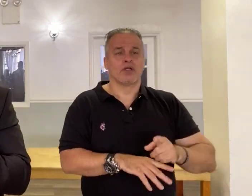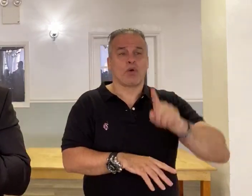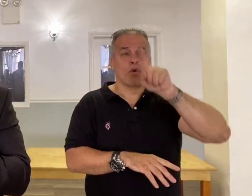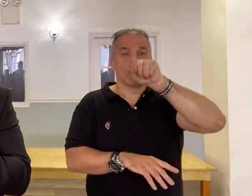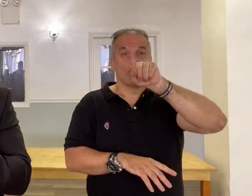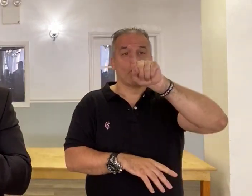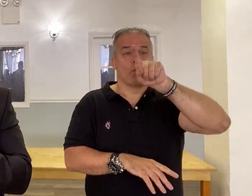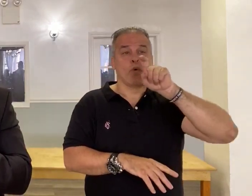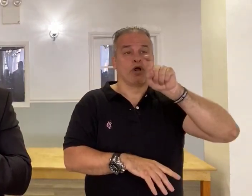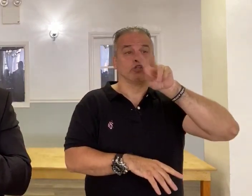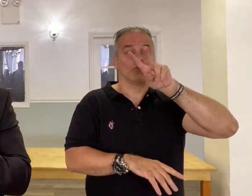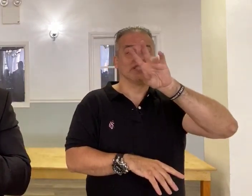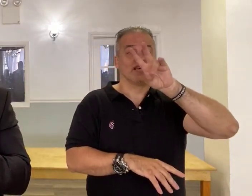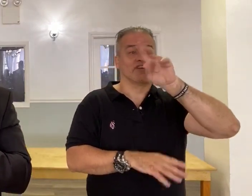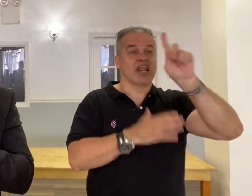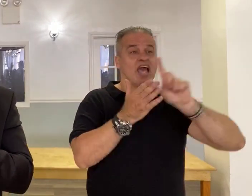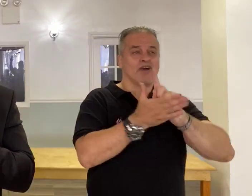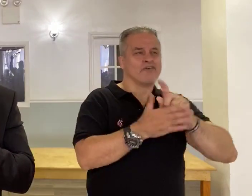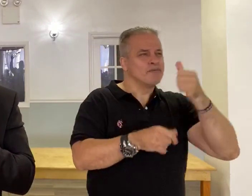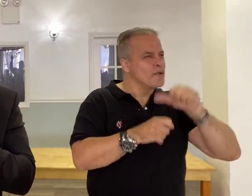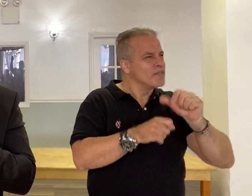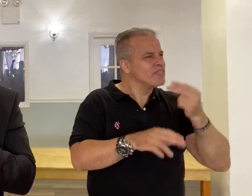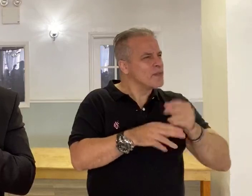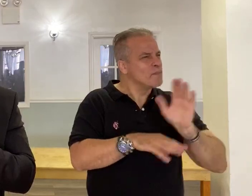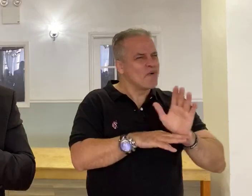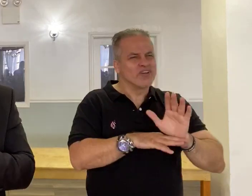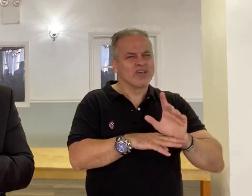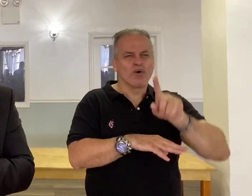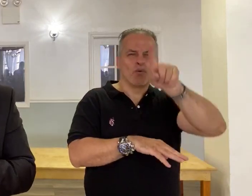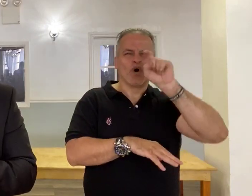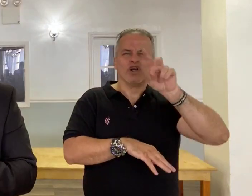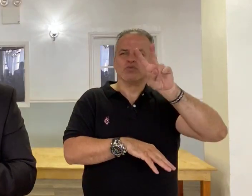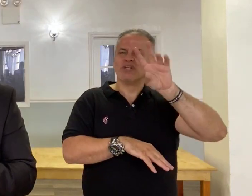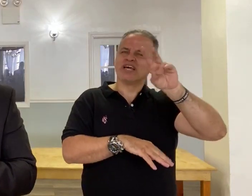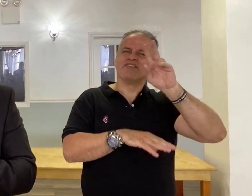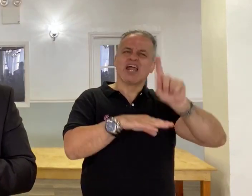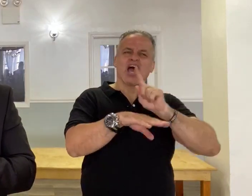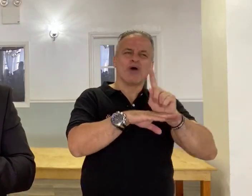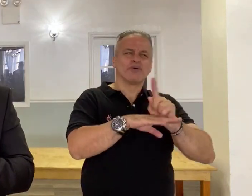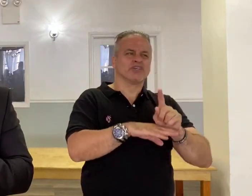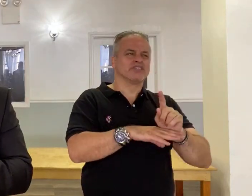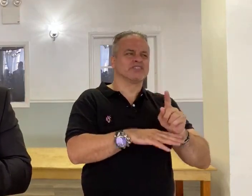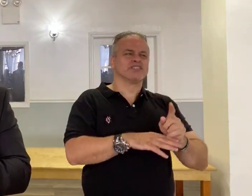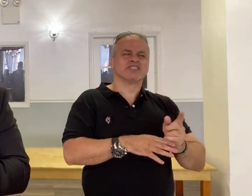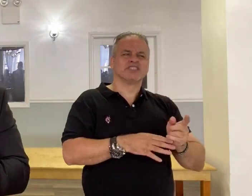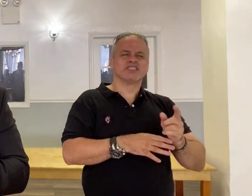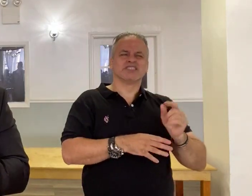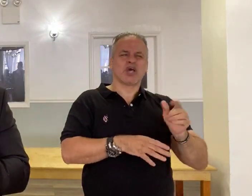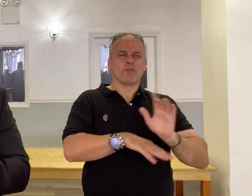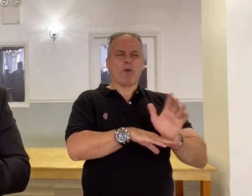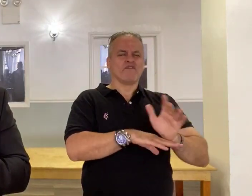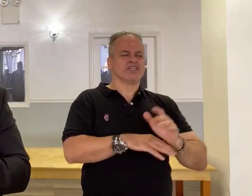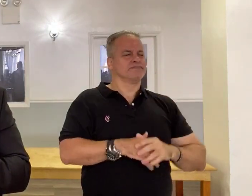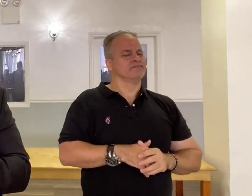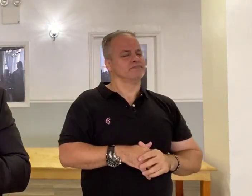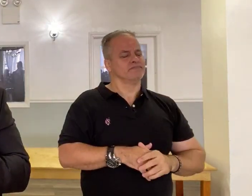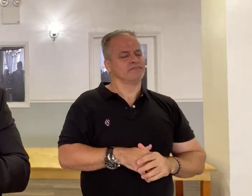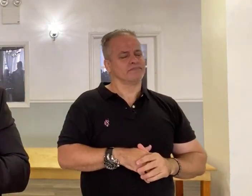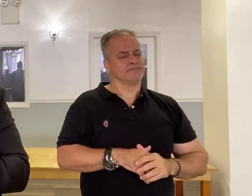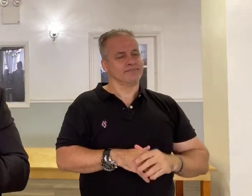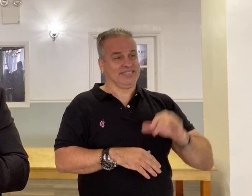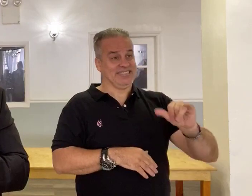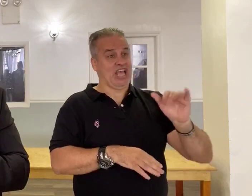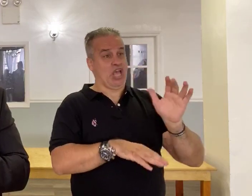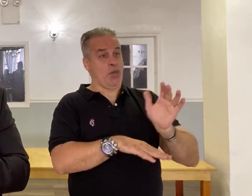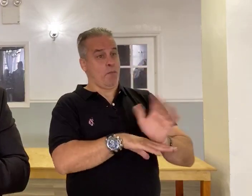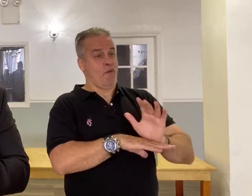127 Hours. Ever heard of that movie, anybody? In this movie, you had a young man by the name